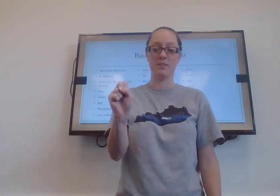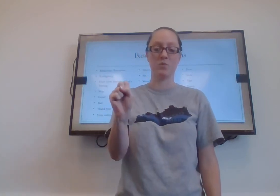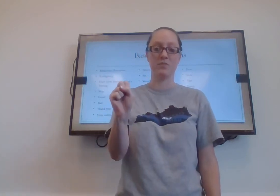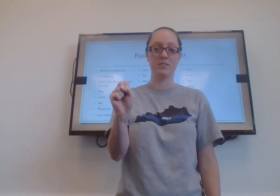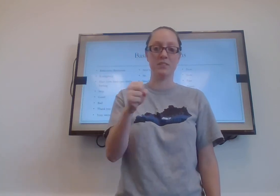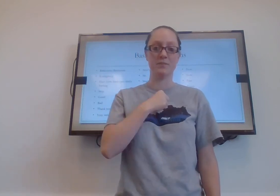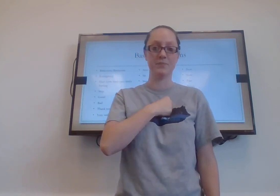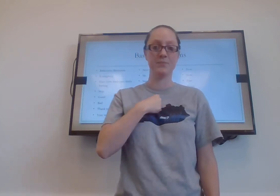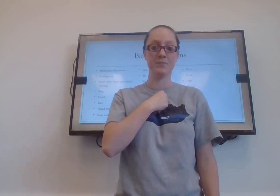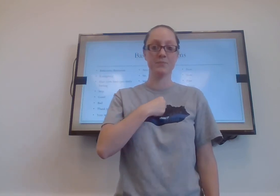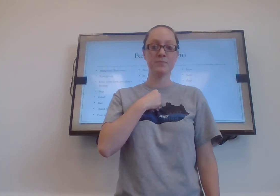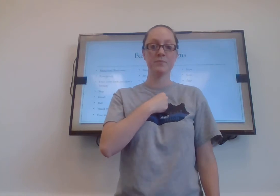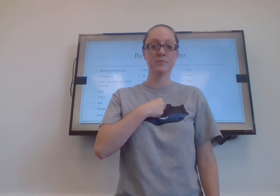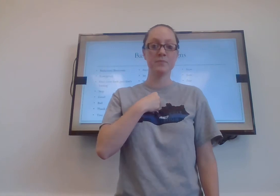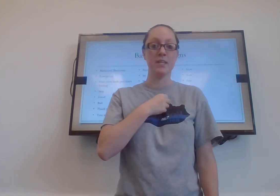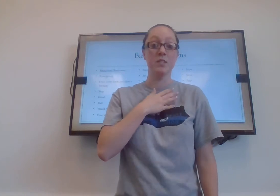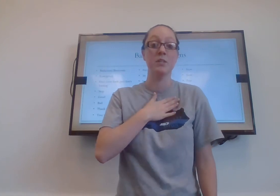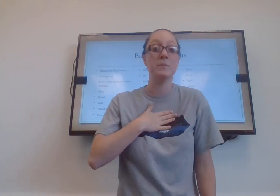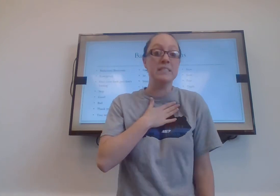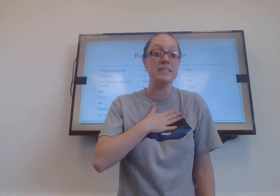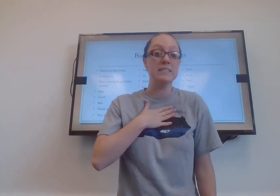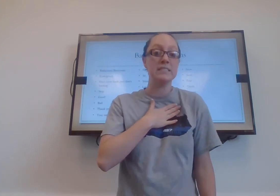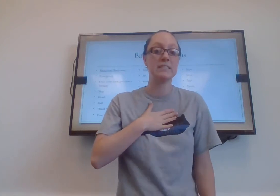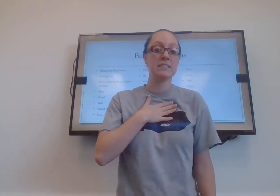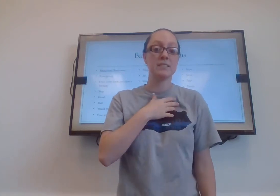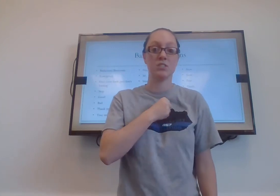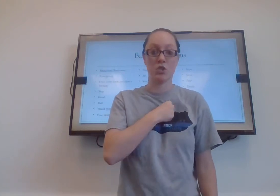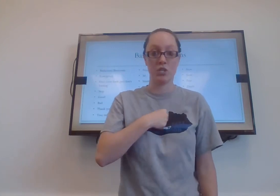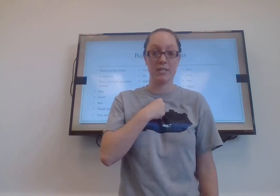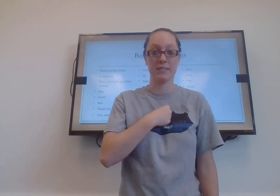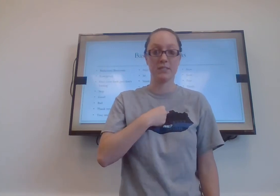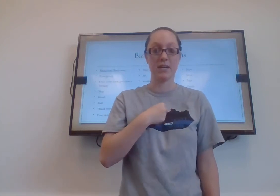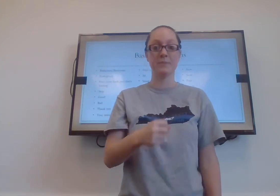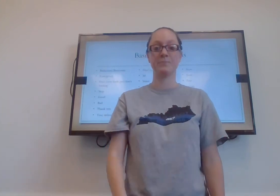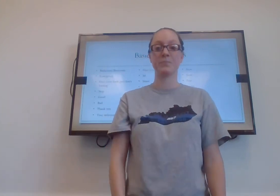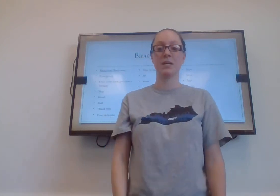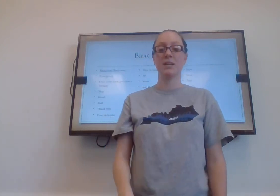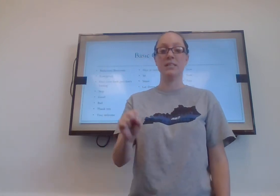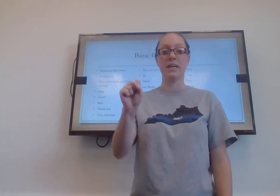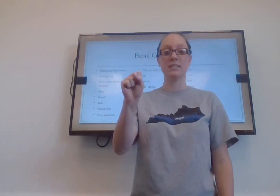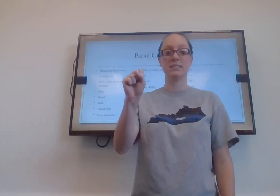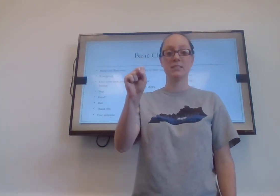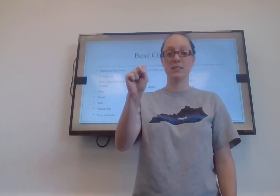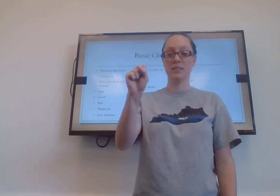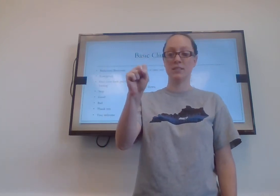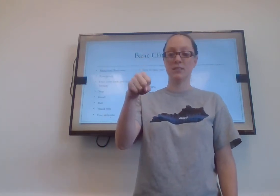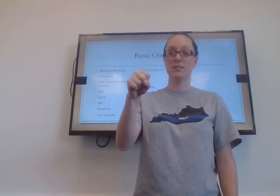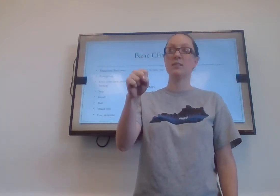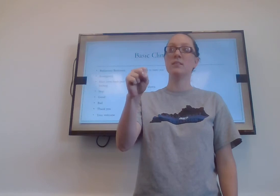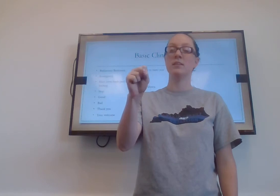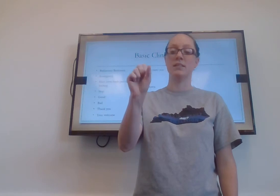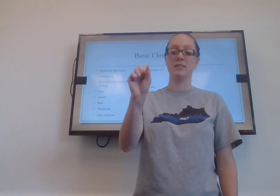more fisted. Sorry. Okay. Yes is